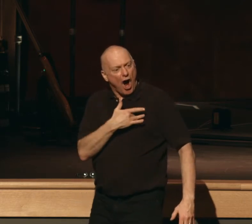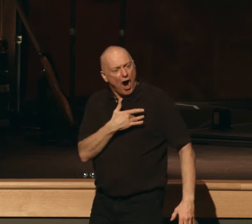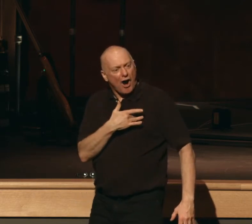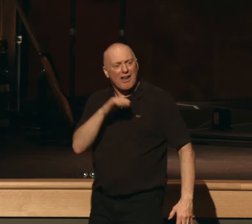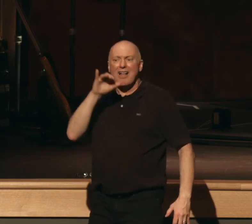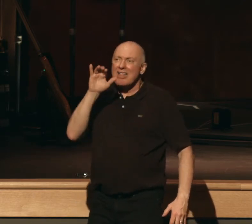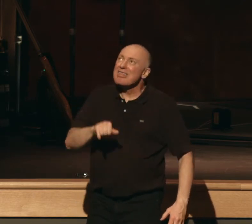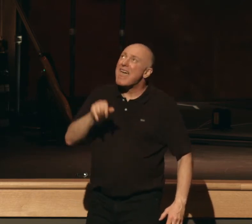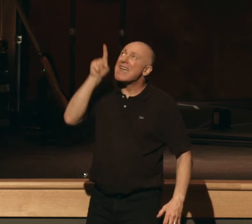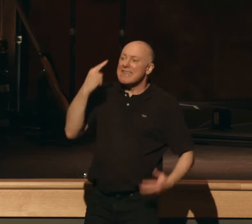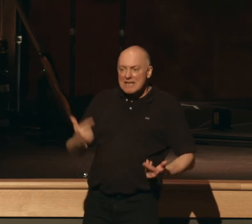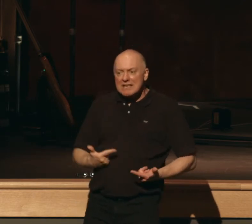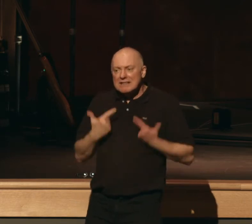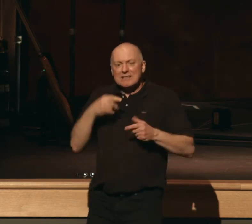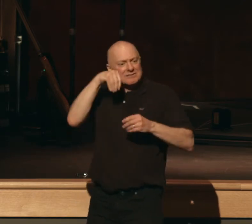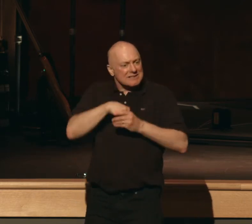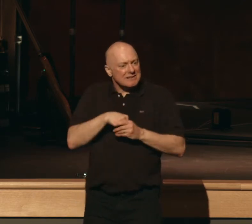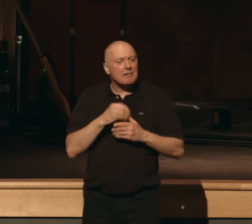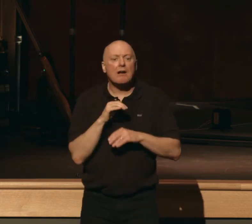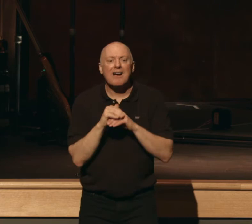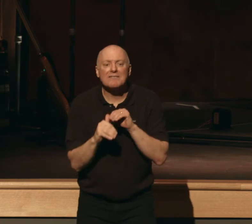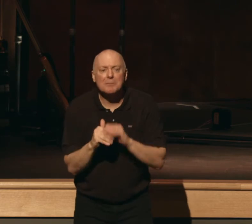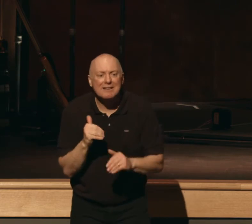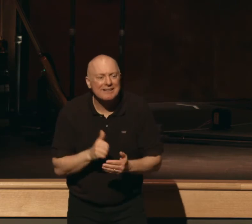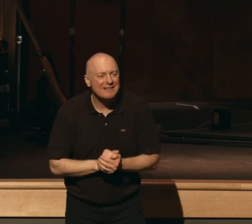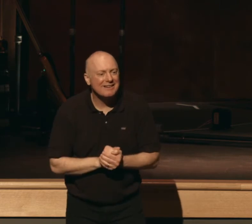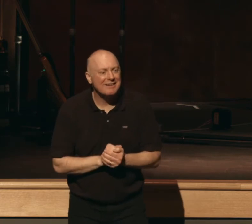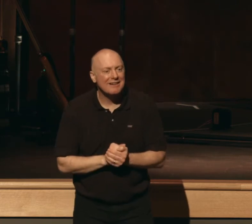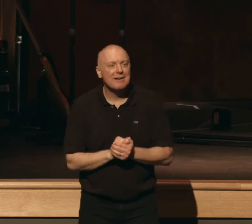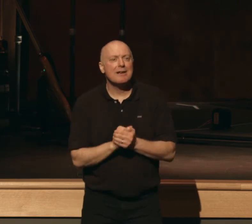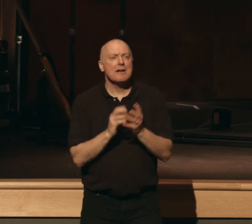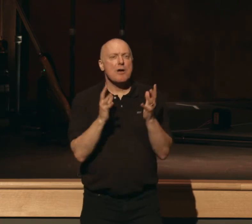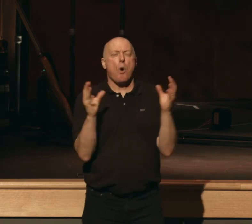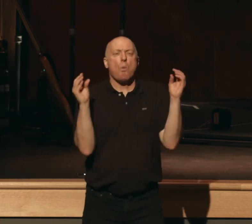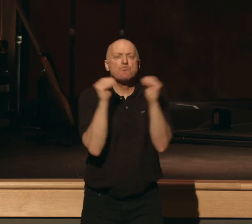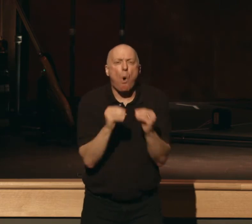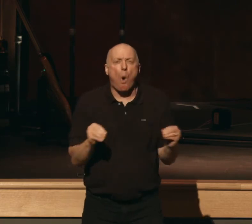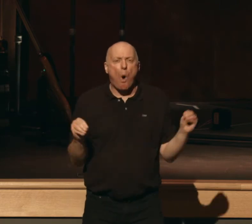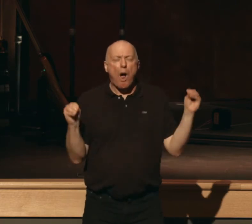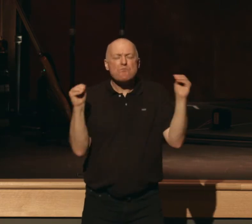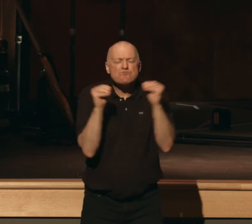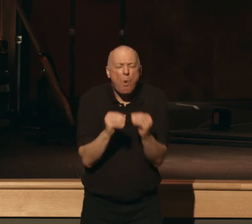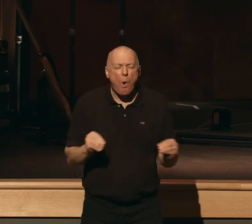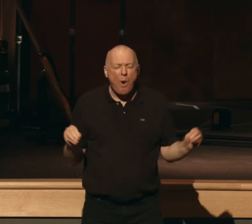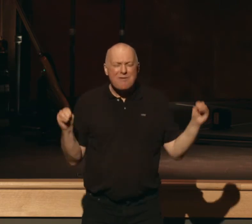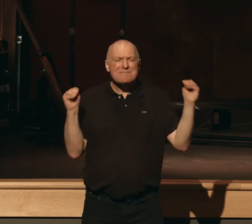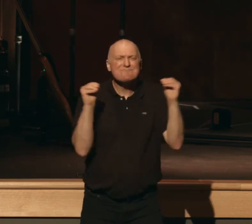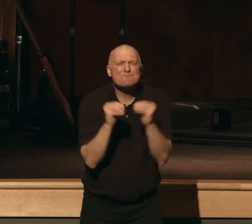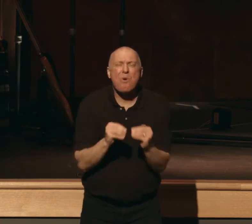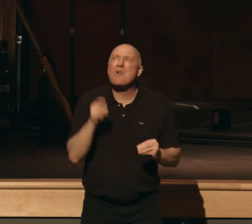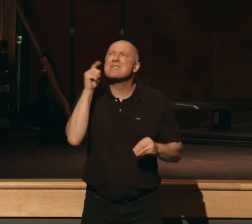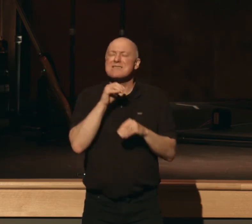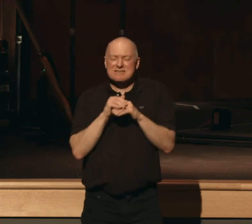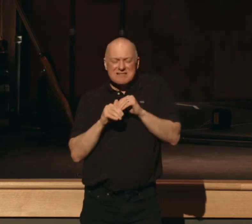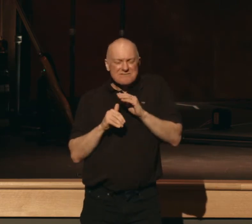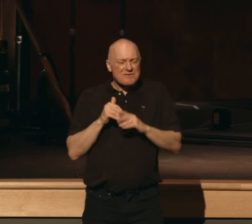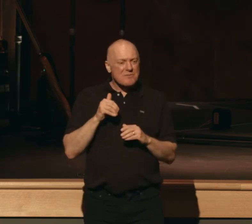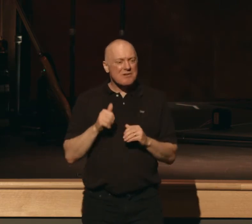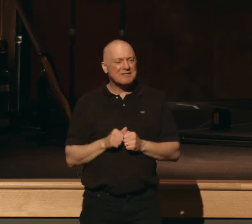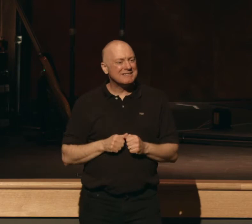he dwells in comfortably. More and more and more and